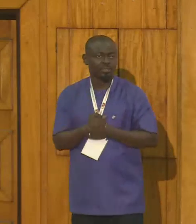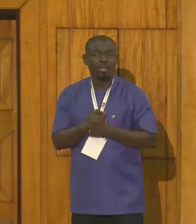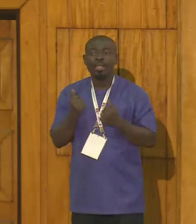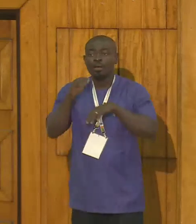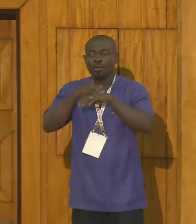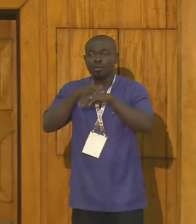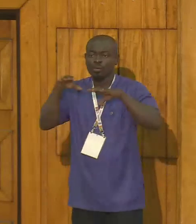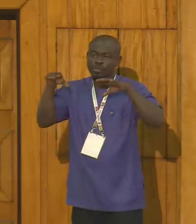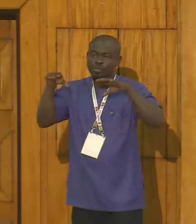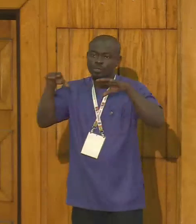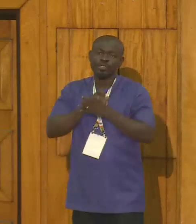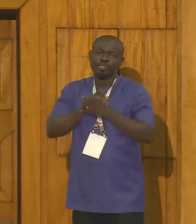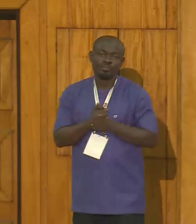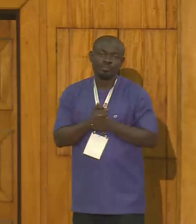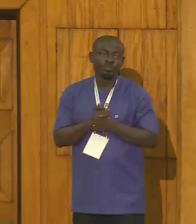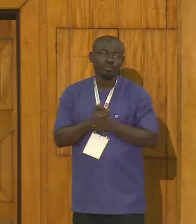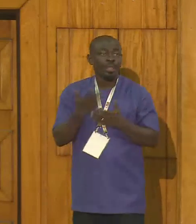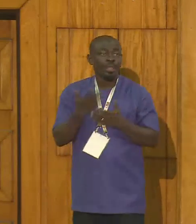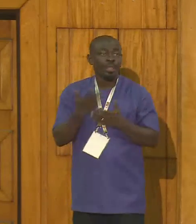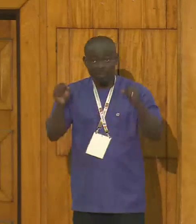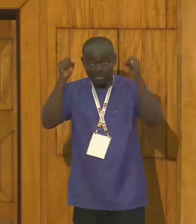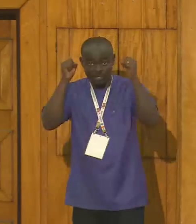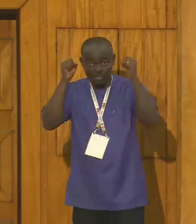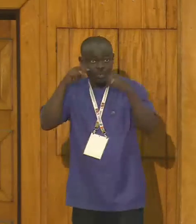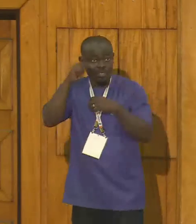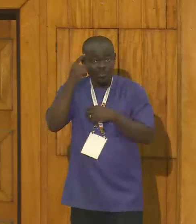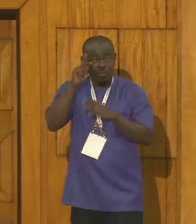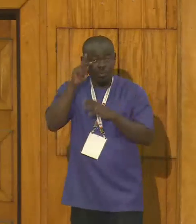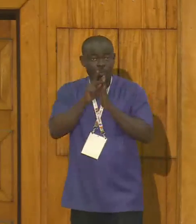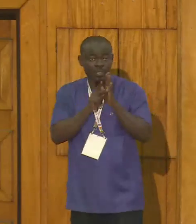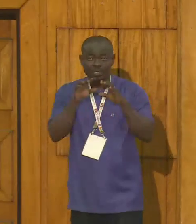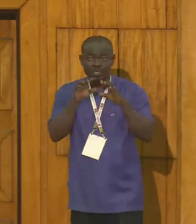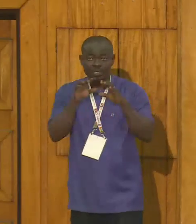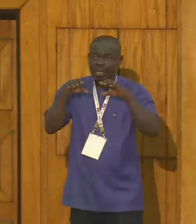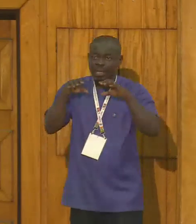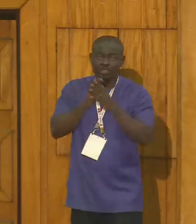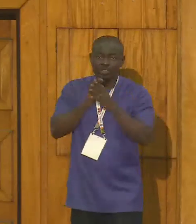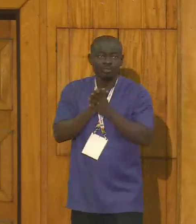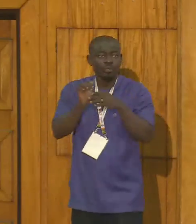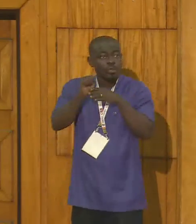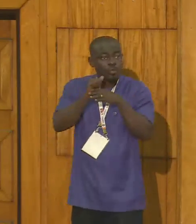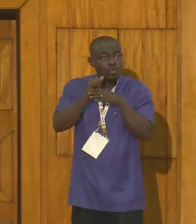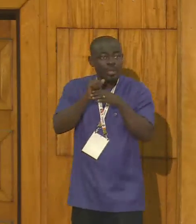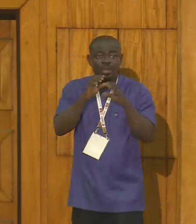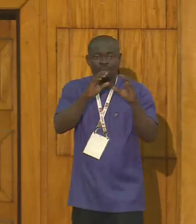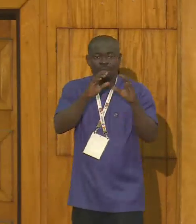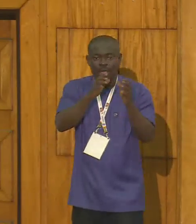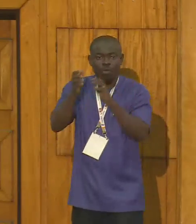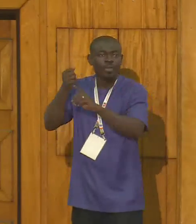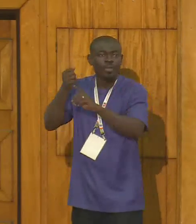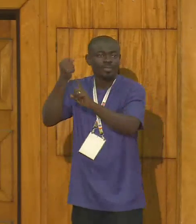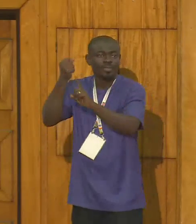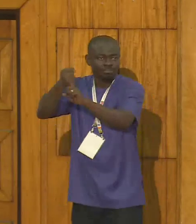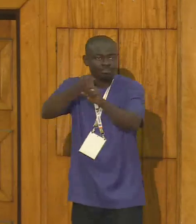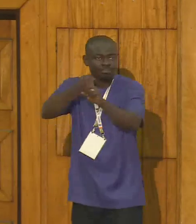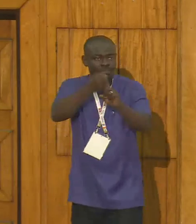action, there is an urgent need for policy, action, training, and community sensitization. There